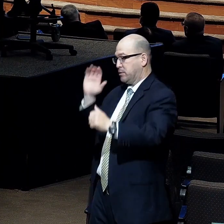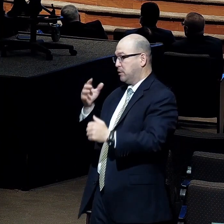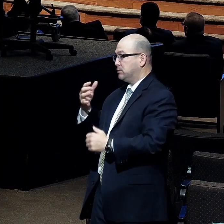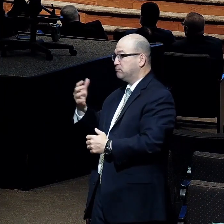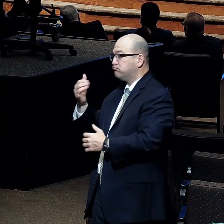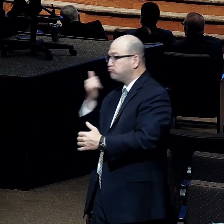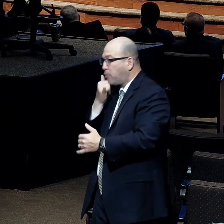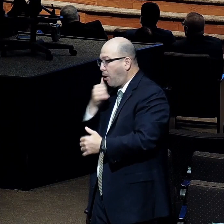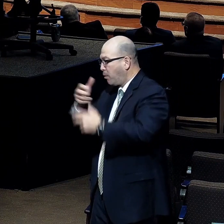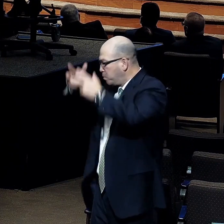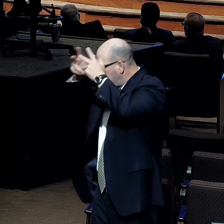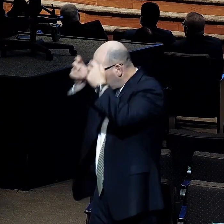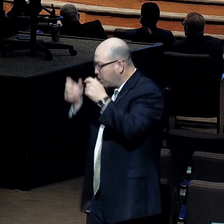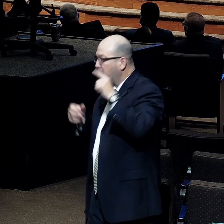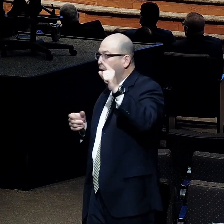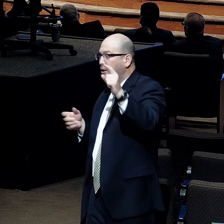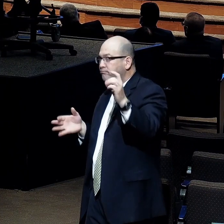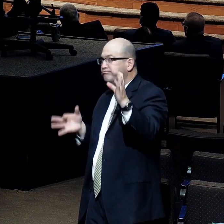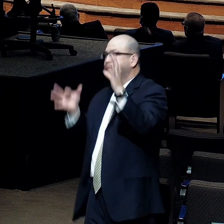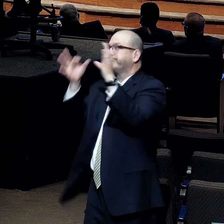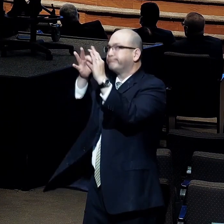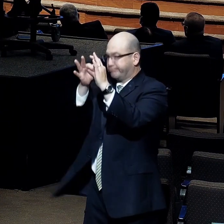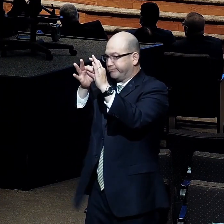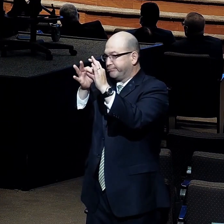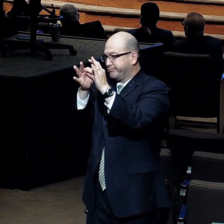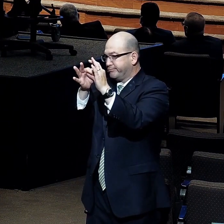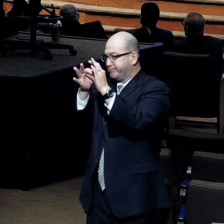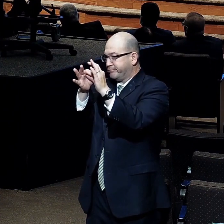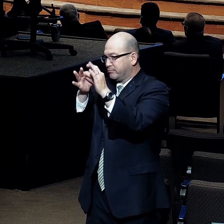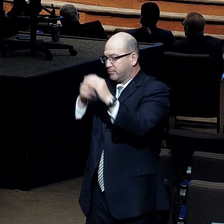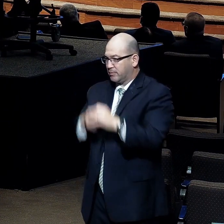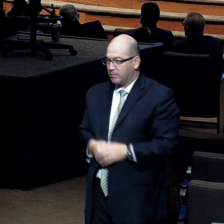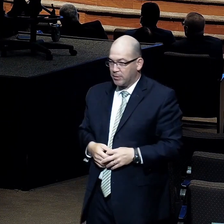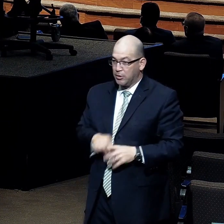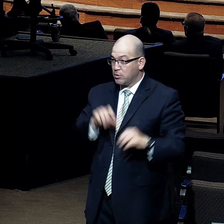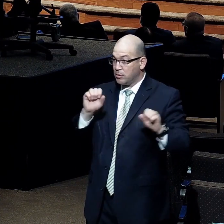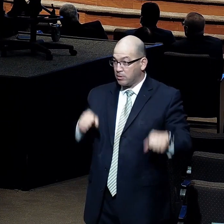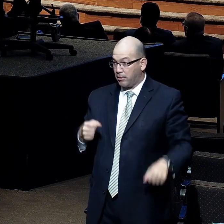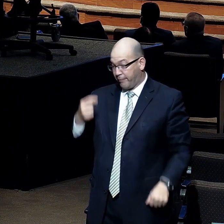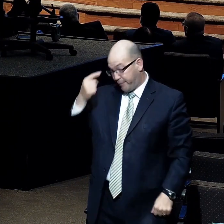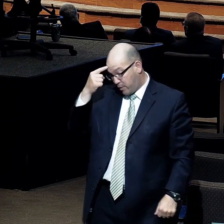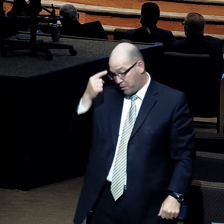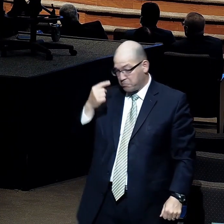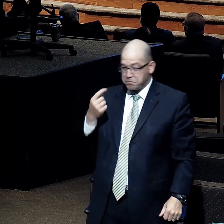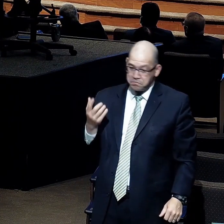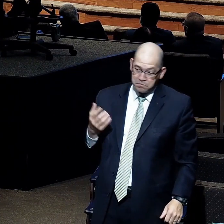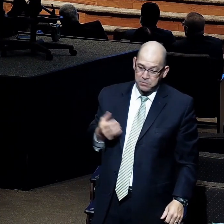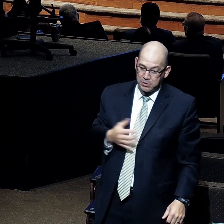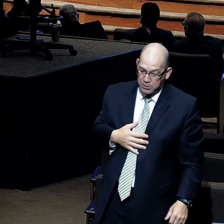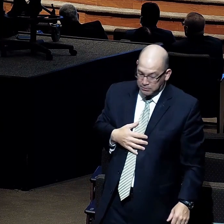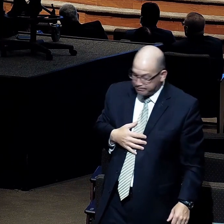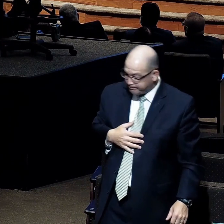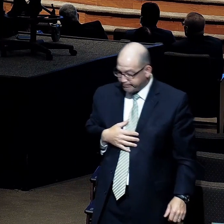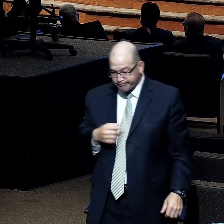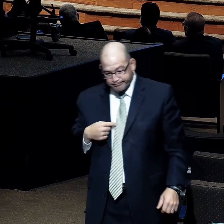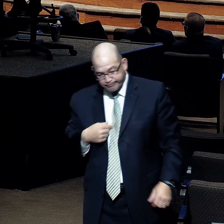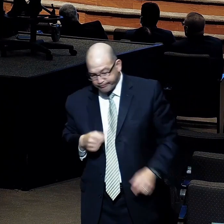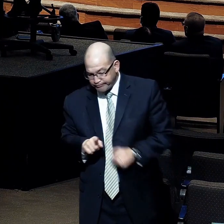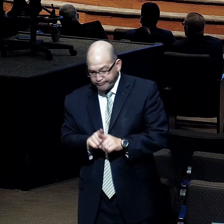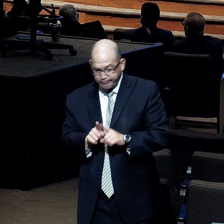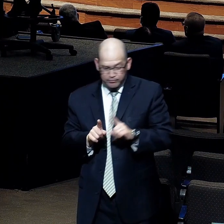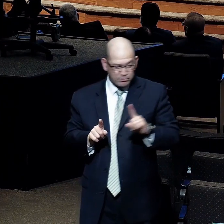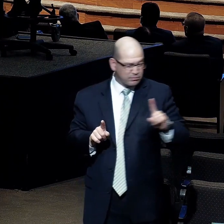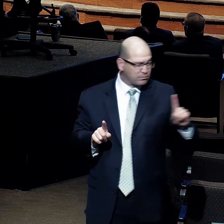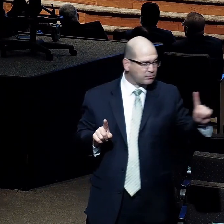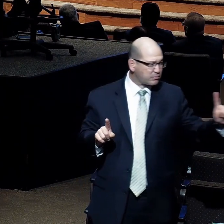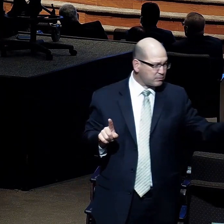he hath reconciled. So you could be in your mind right now, you're thinking, man, I'm way on that side of the platform. I should